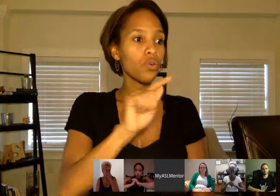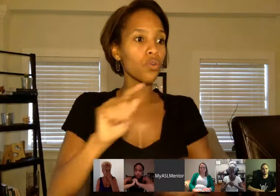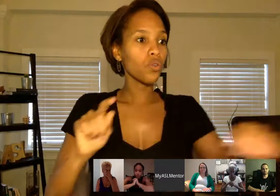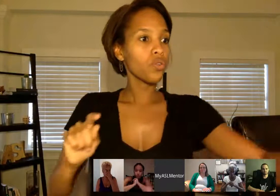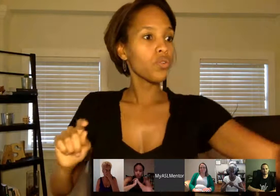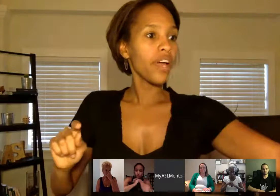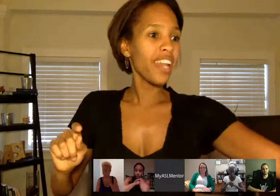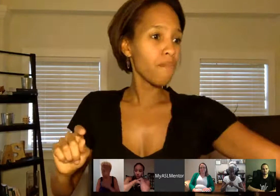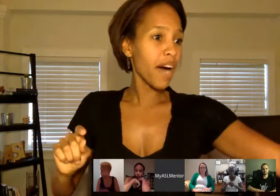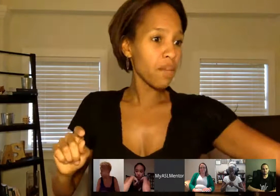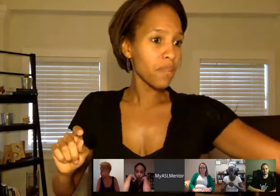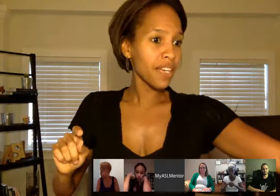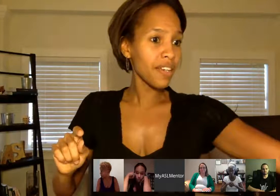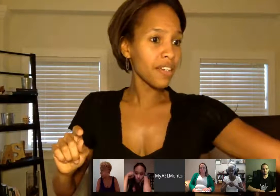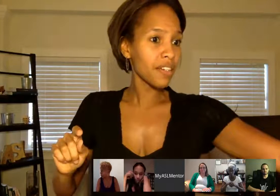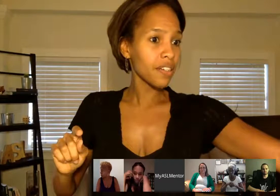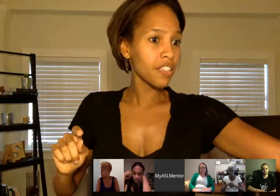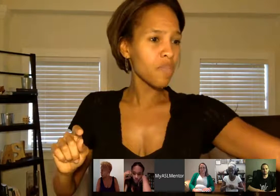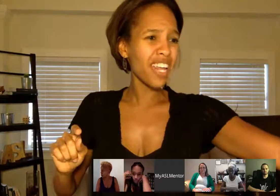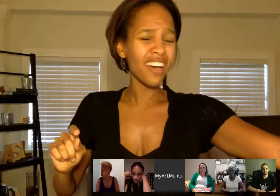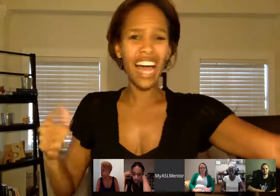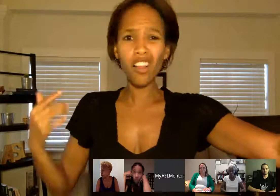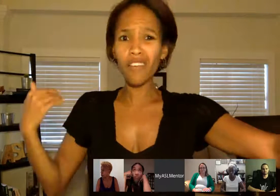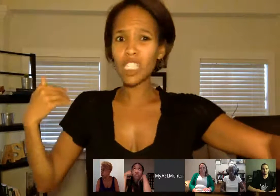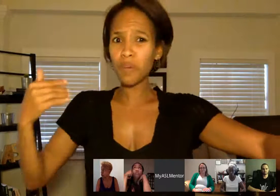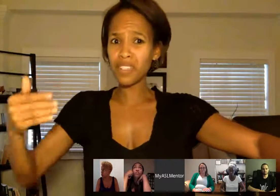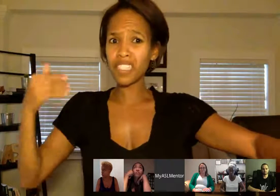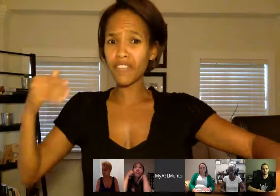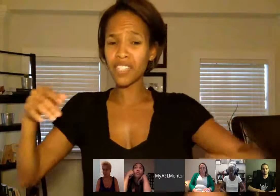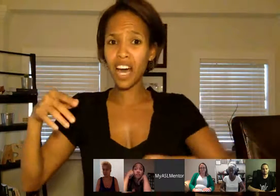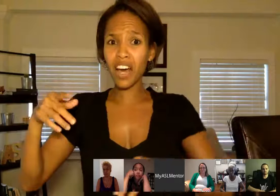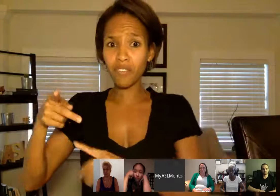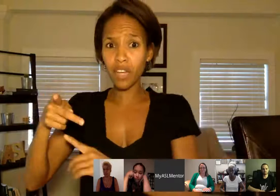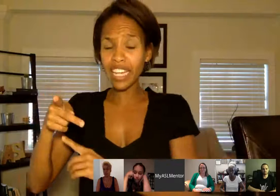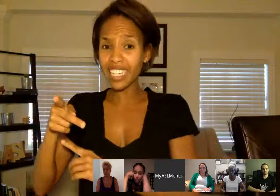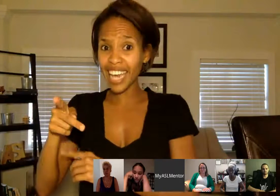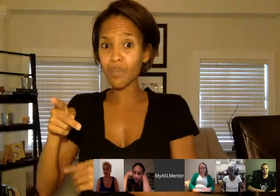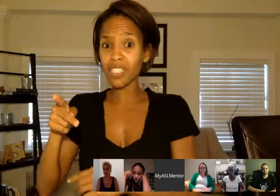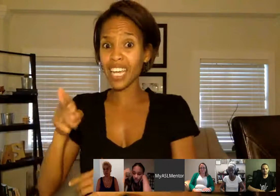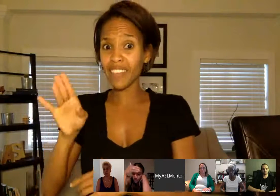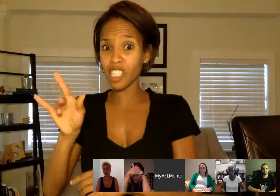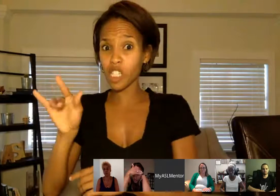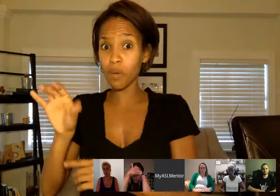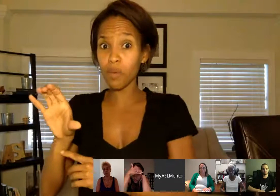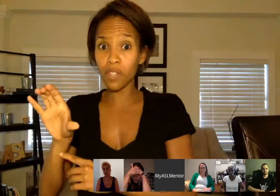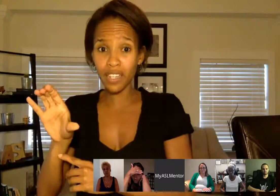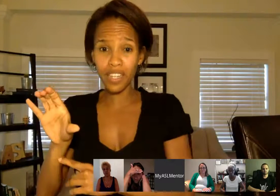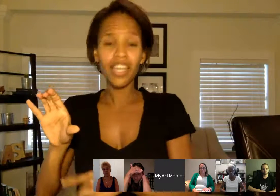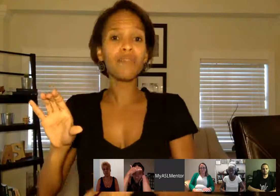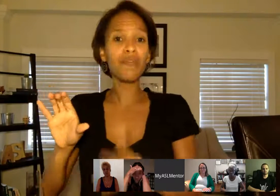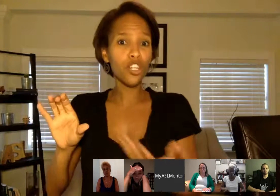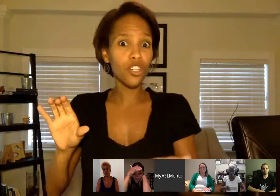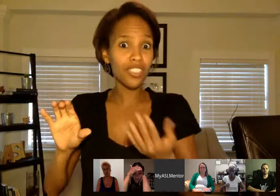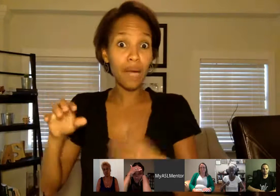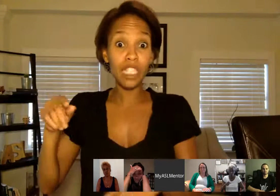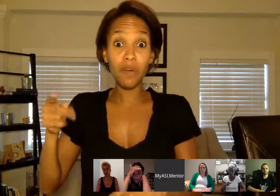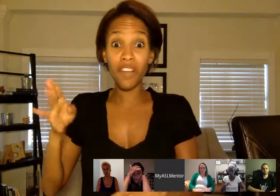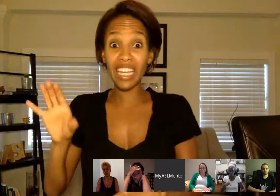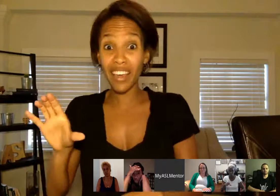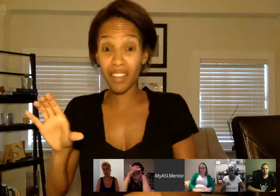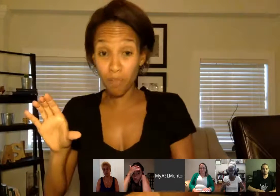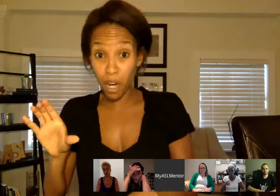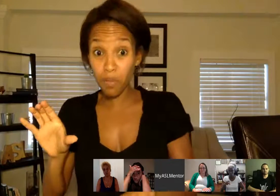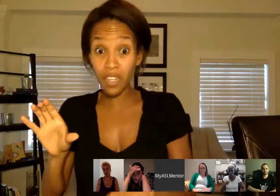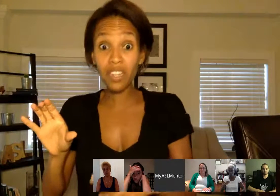So, and it might be, depending on how long it's been since I've indicated once again that this is public, it might be a good time to